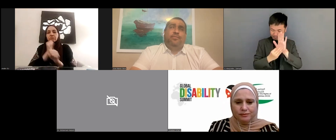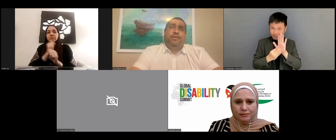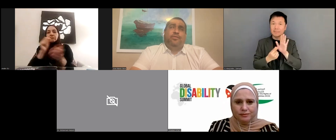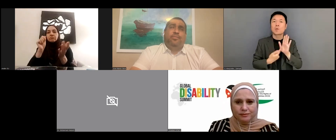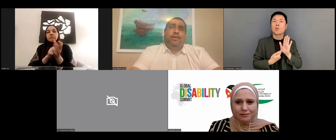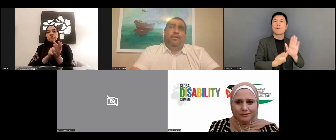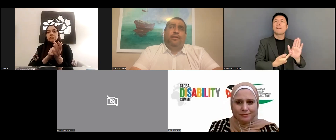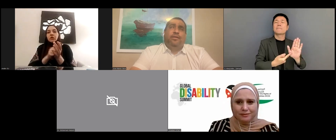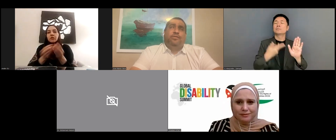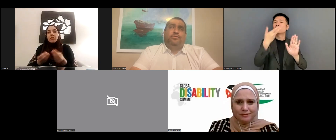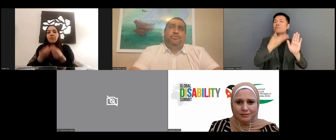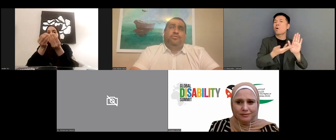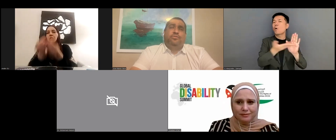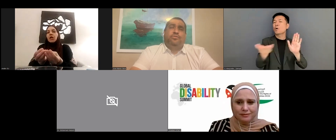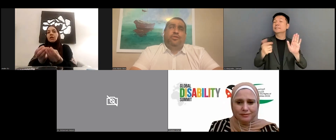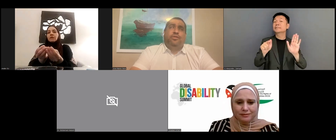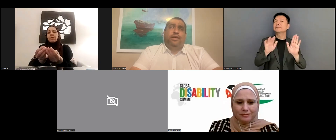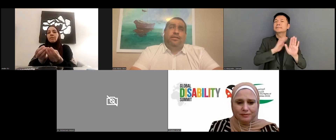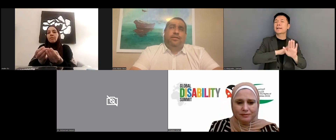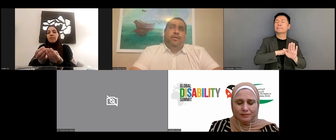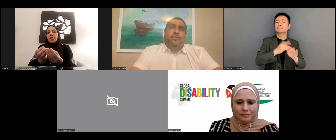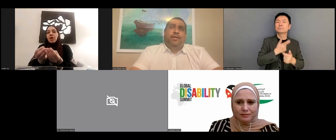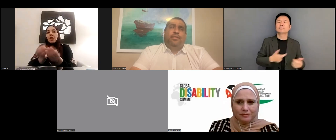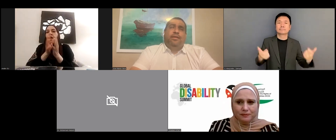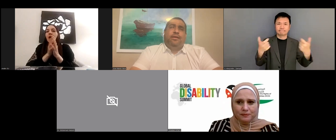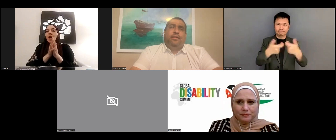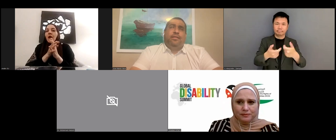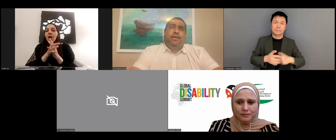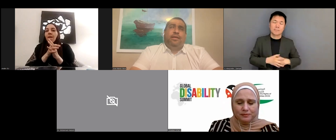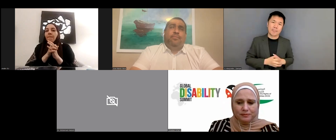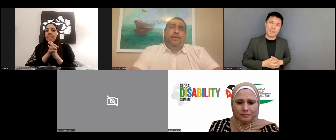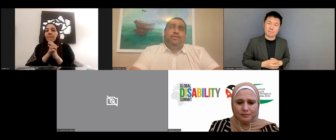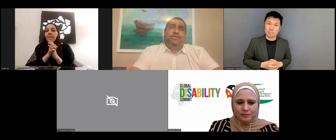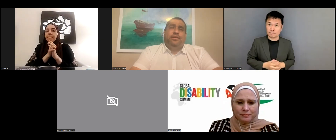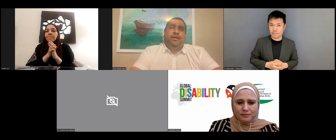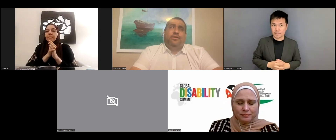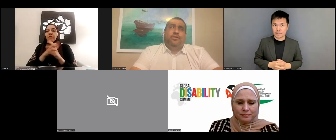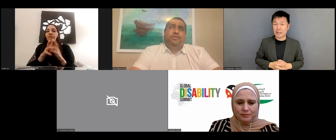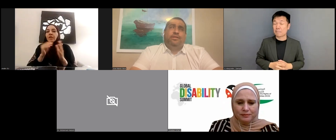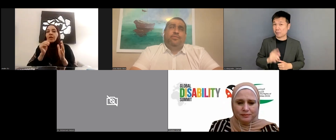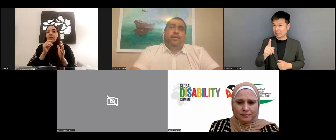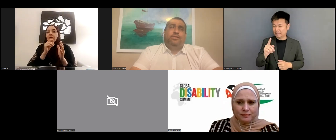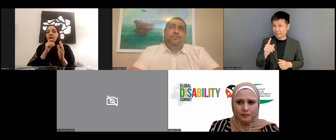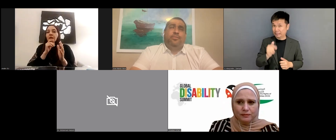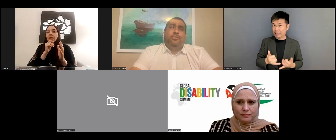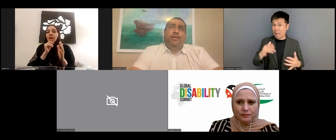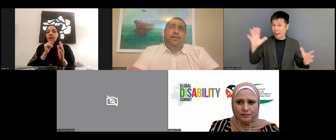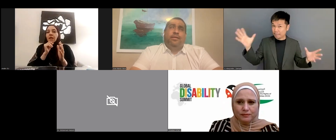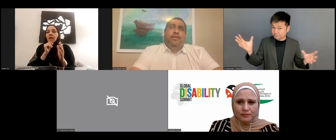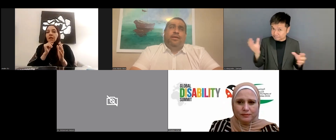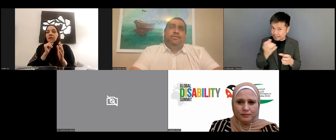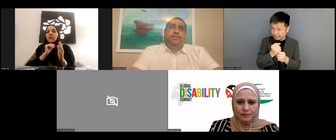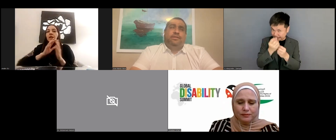events that we are all planning to conduct. But I think the message in closing that I would like to